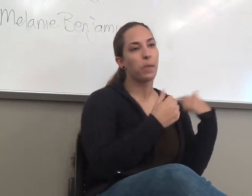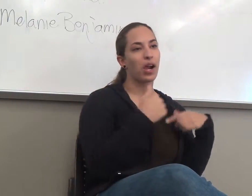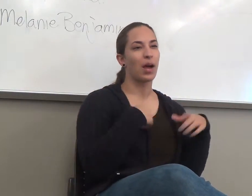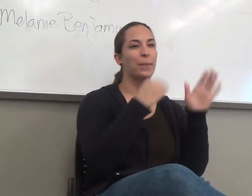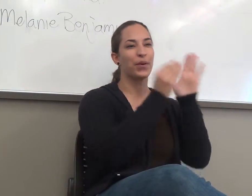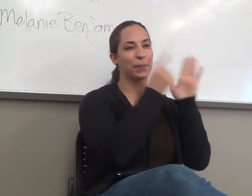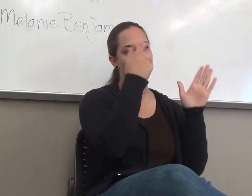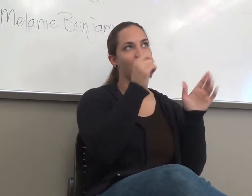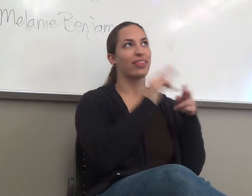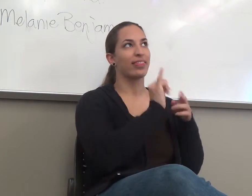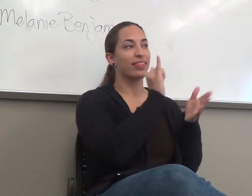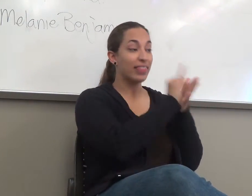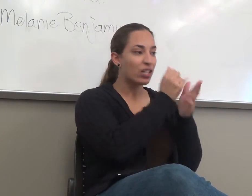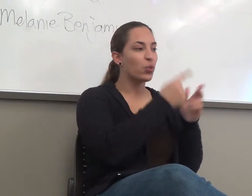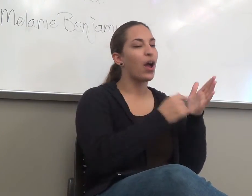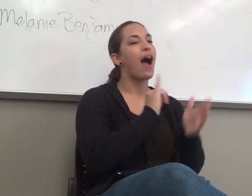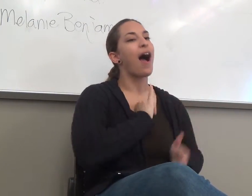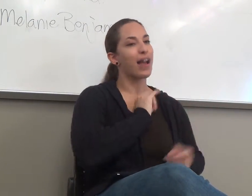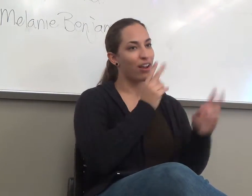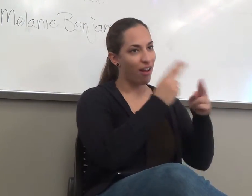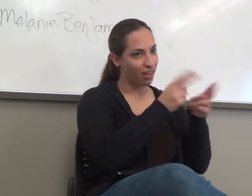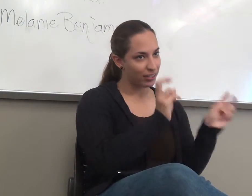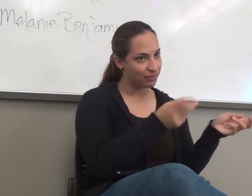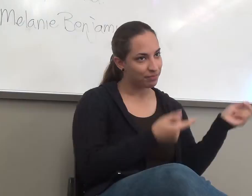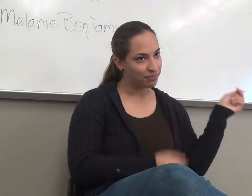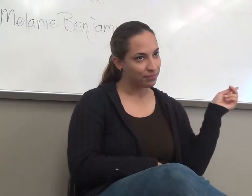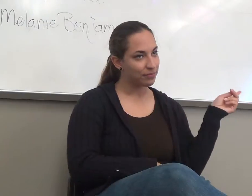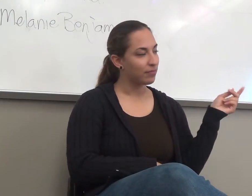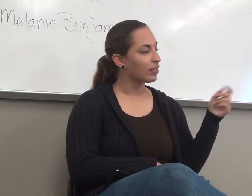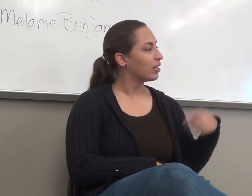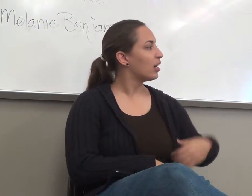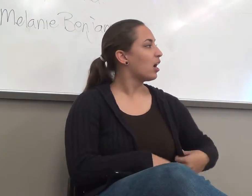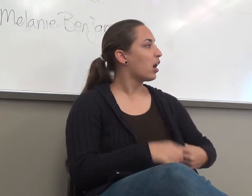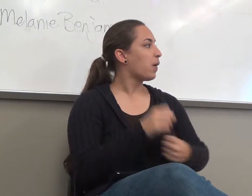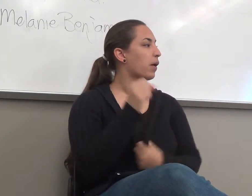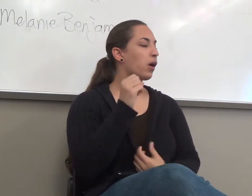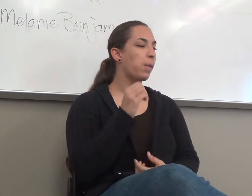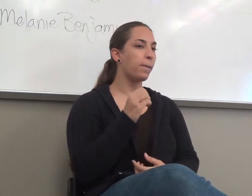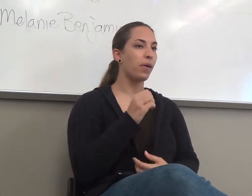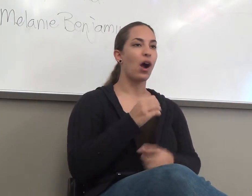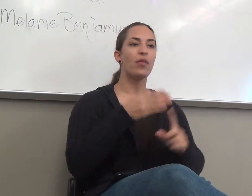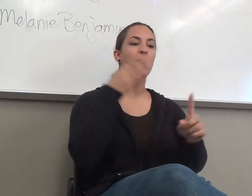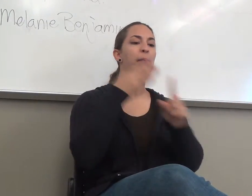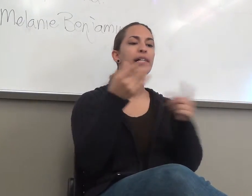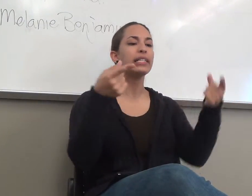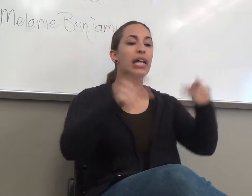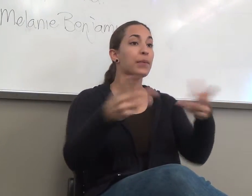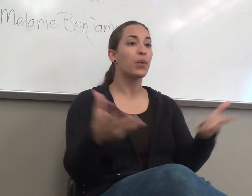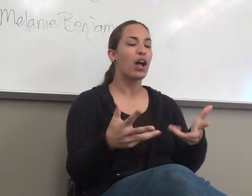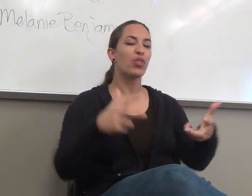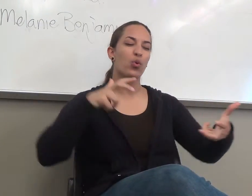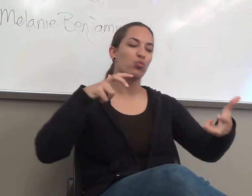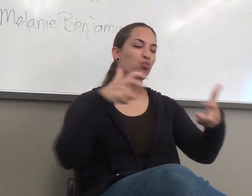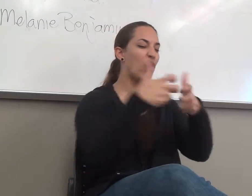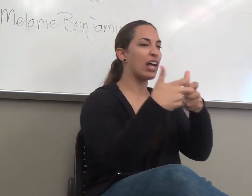Okay? So the main event here is the crash of this truck and what came